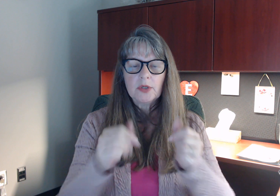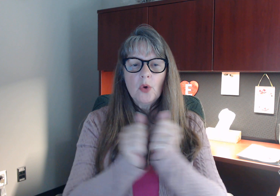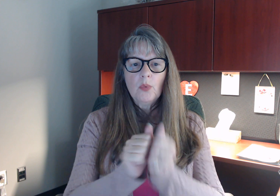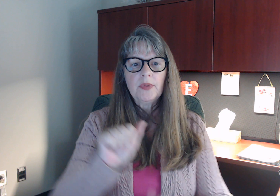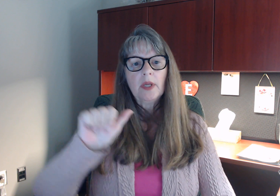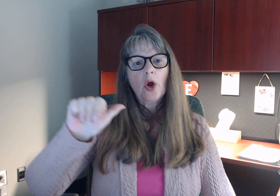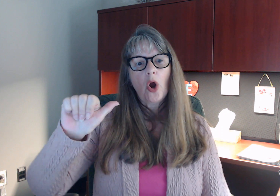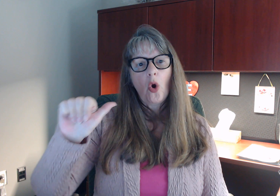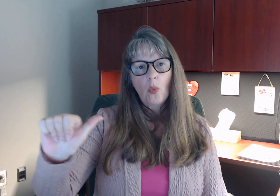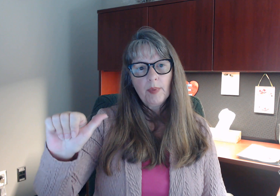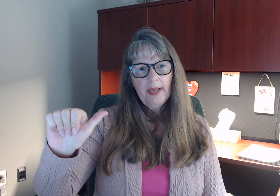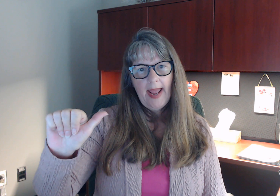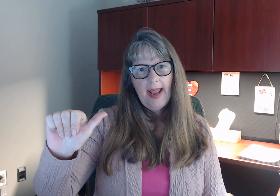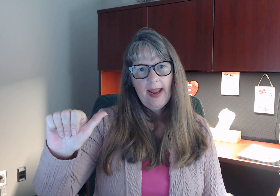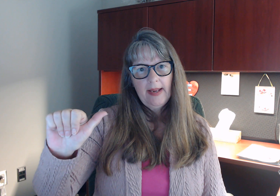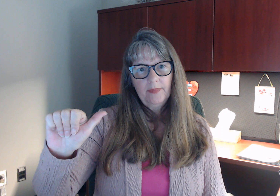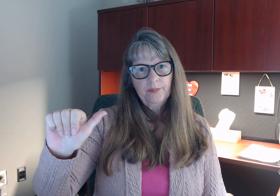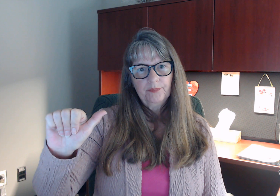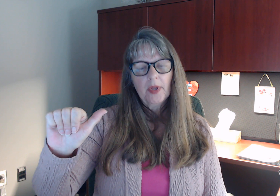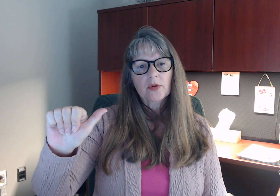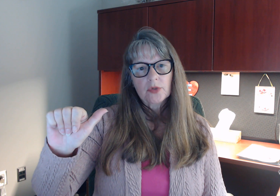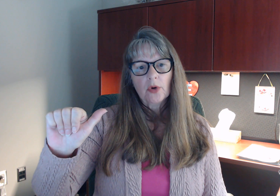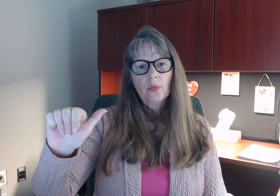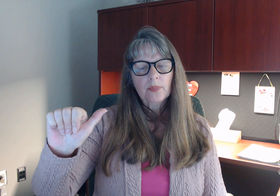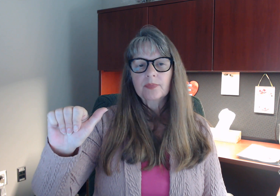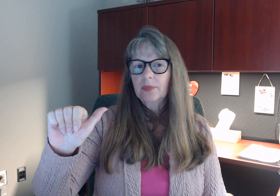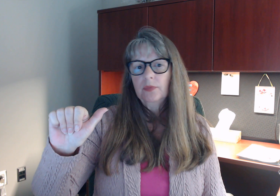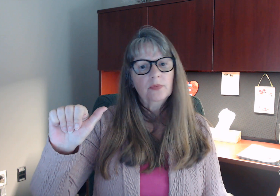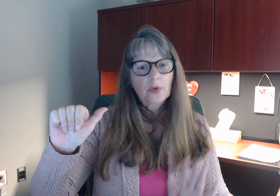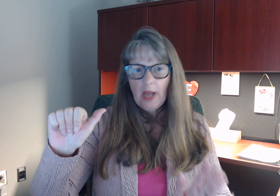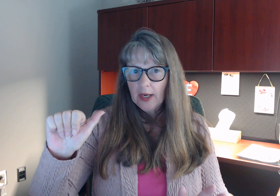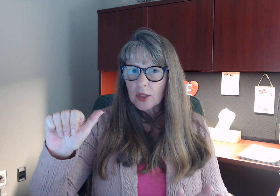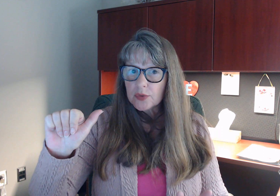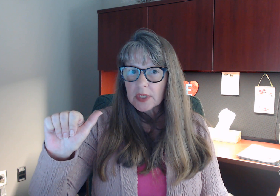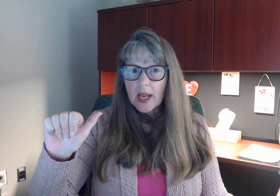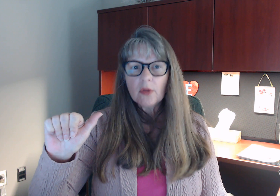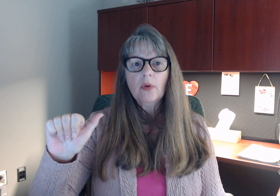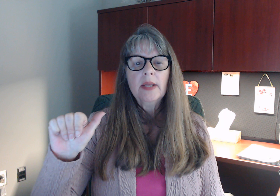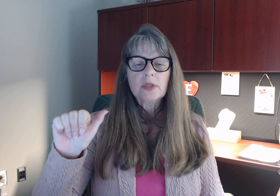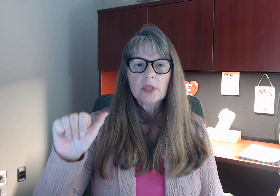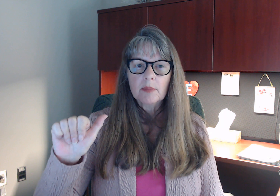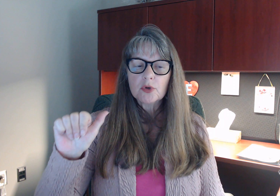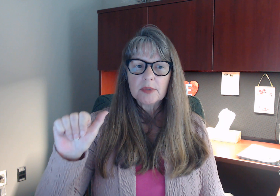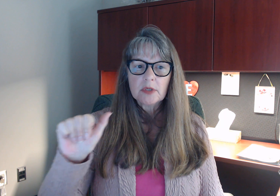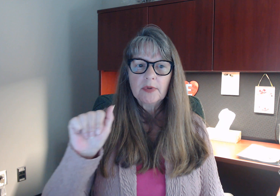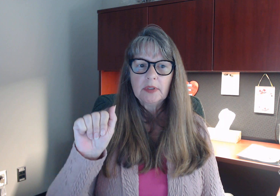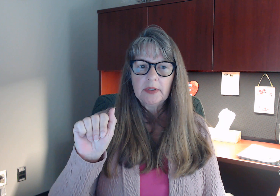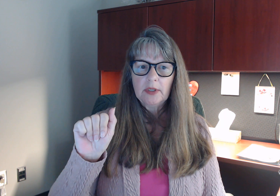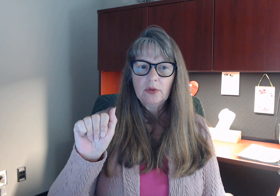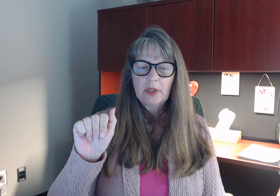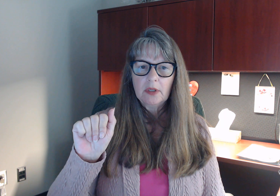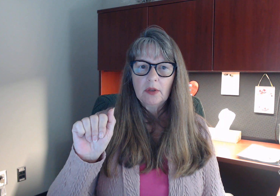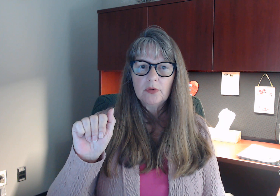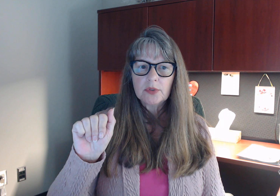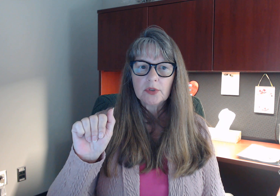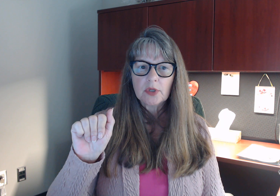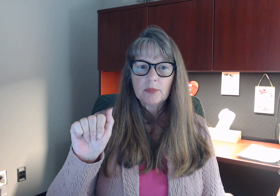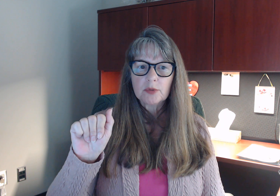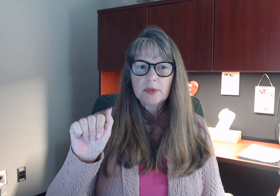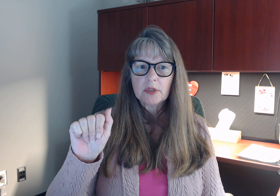with the open A. So they're kind of close together, and some are specifically that you need it closed, and some are